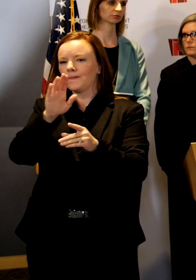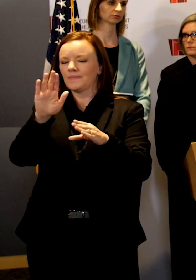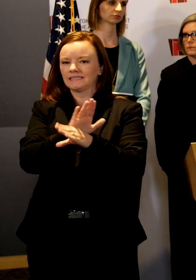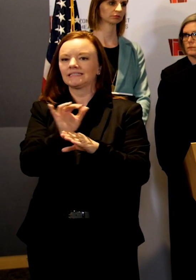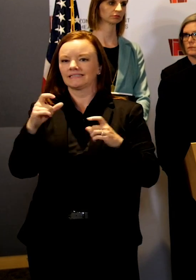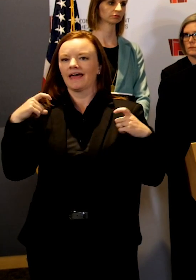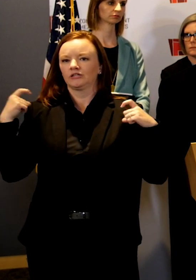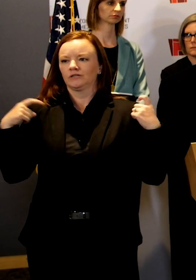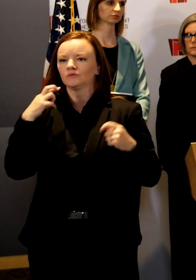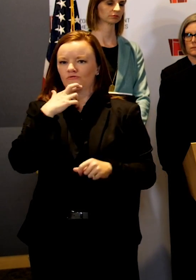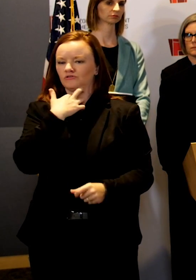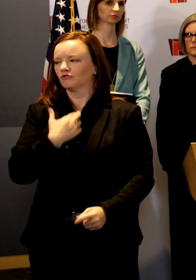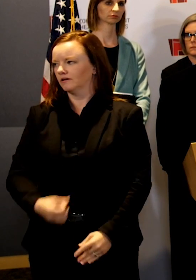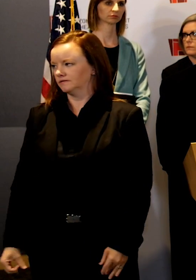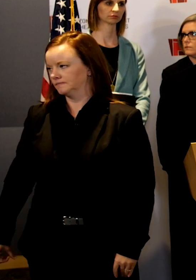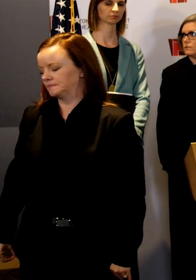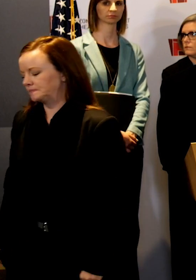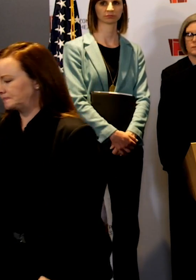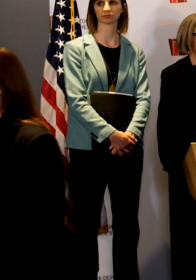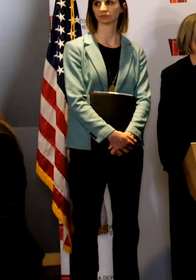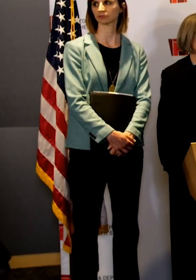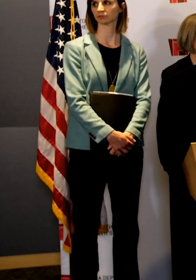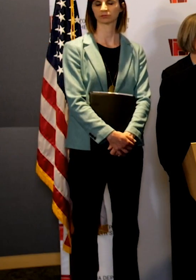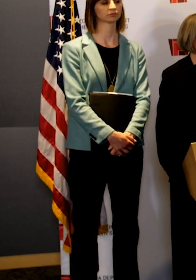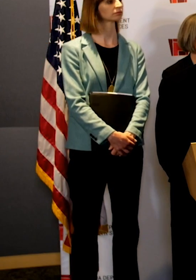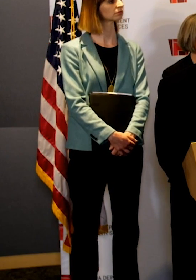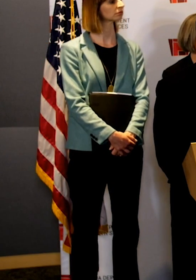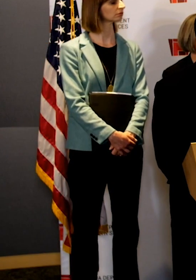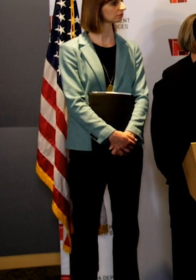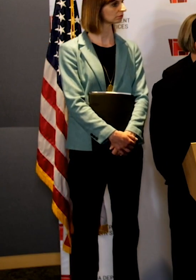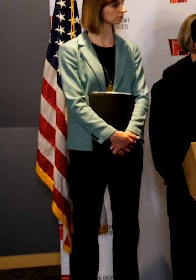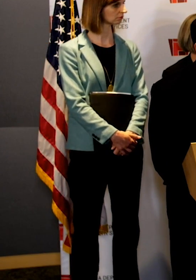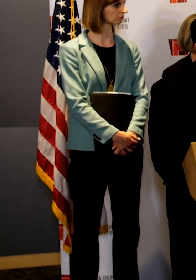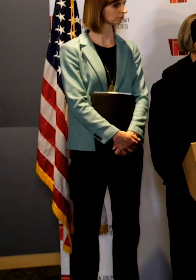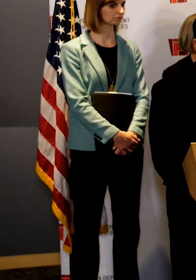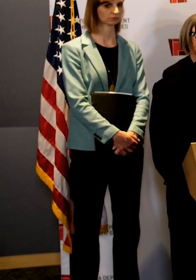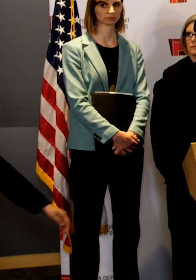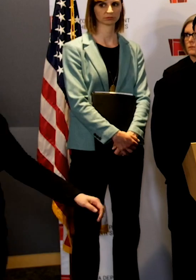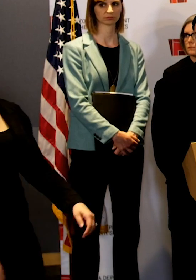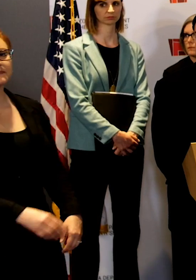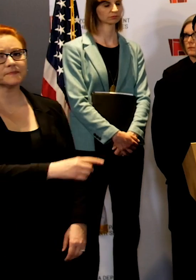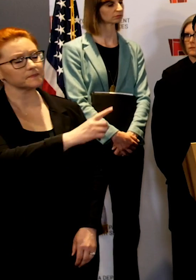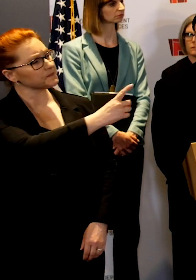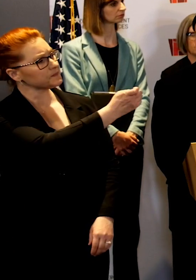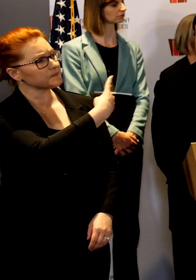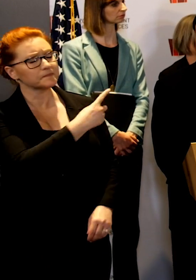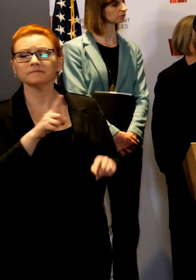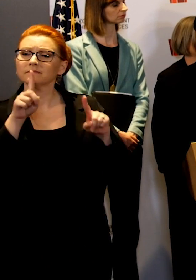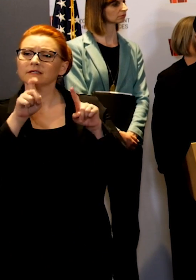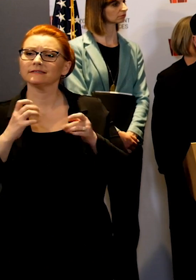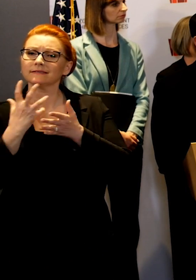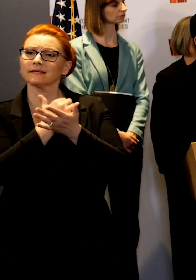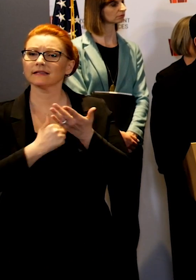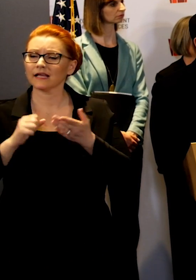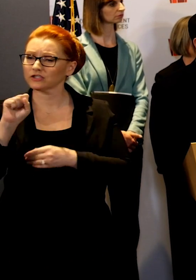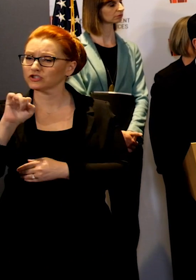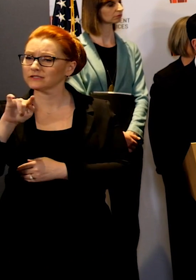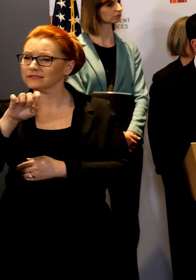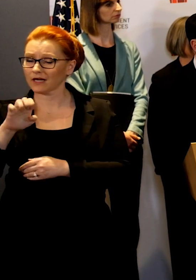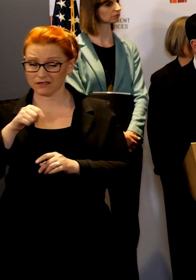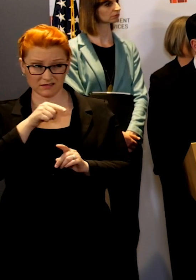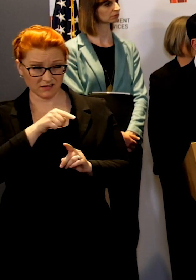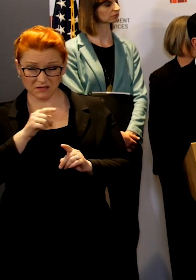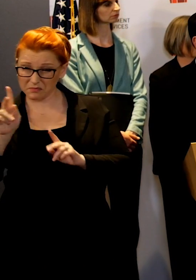businesses like gyms and restaurants. Stephanie? These test collection sites, are people going to need a doctor's